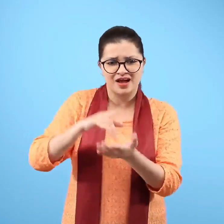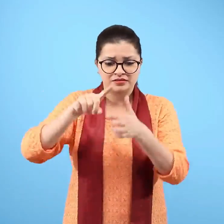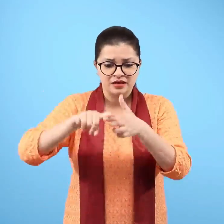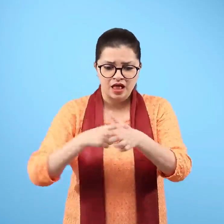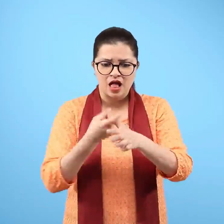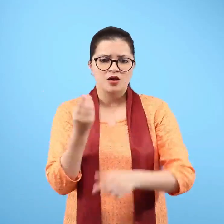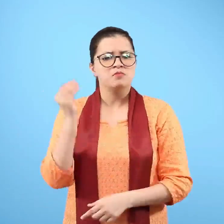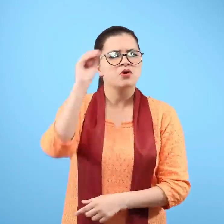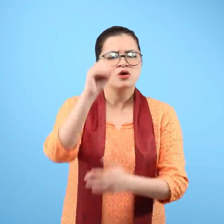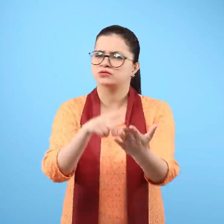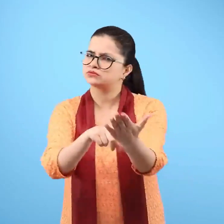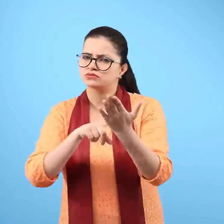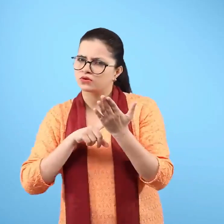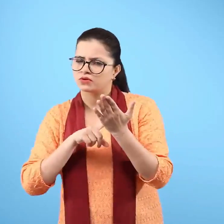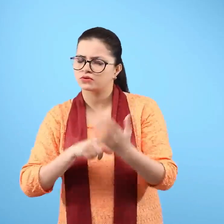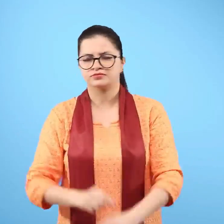Mark J for it.